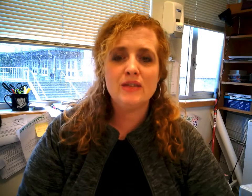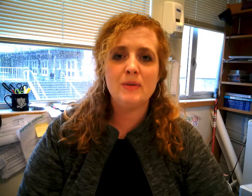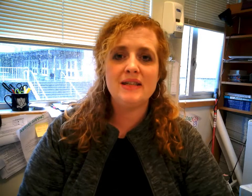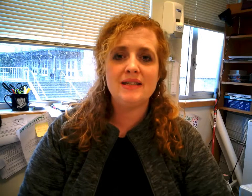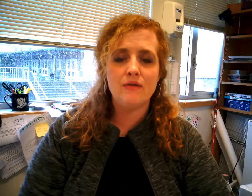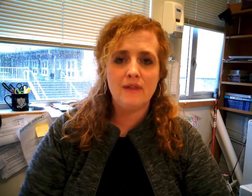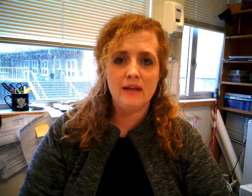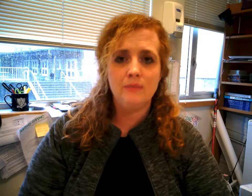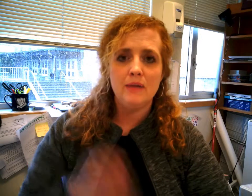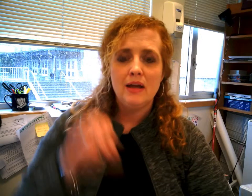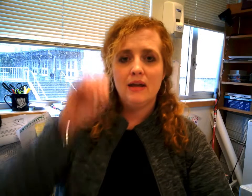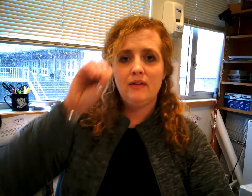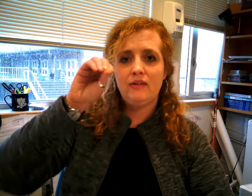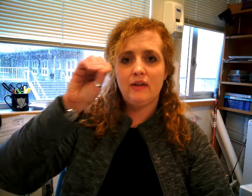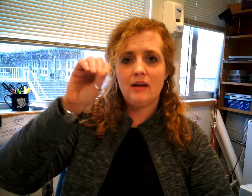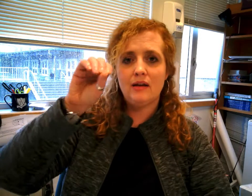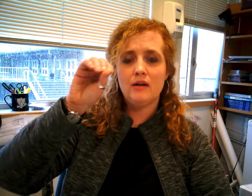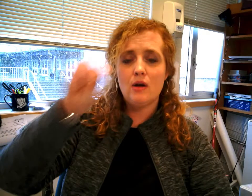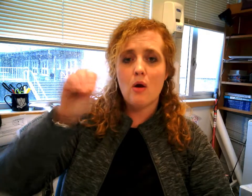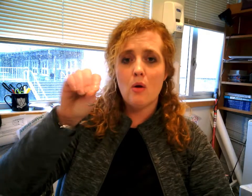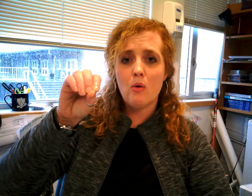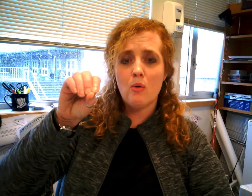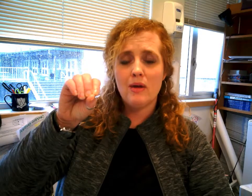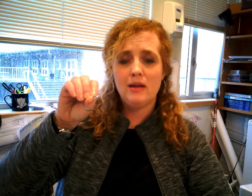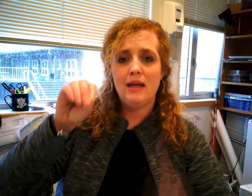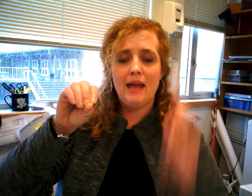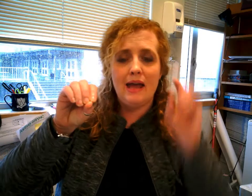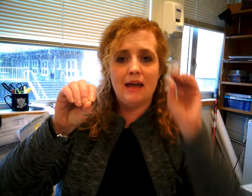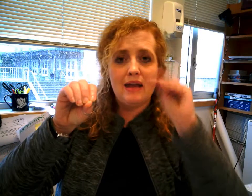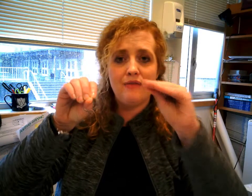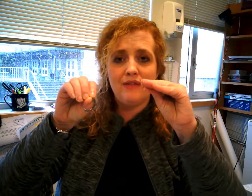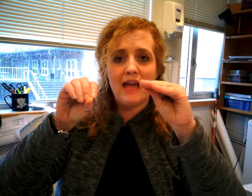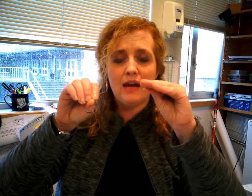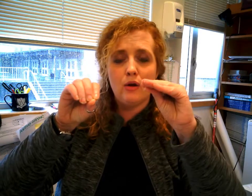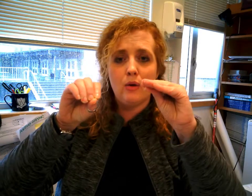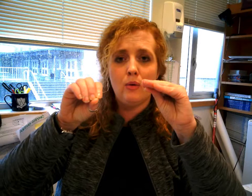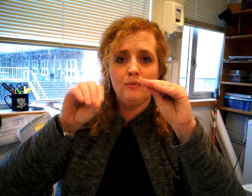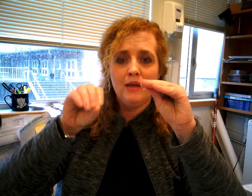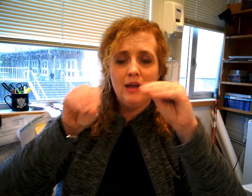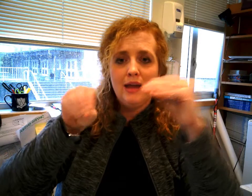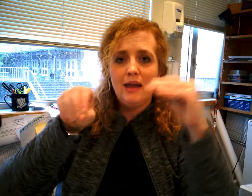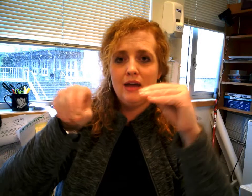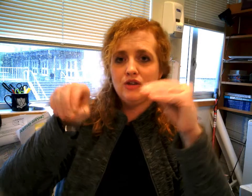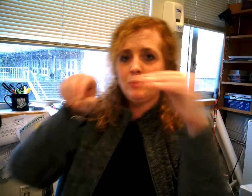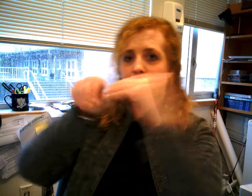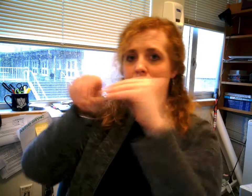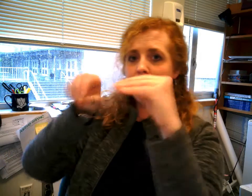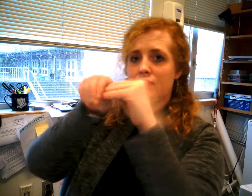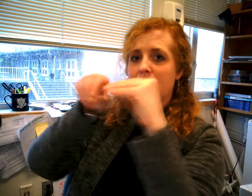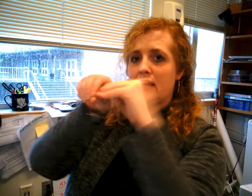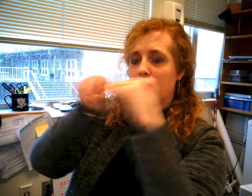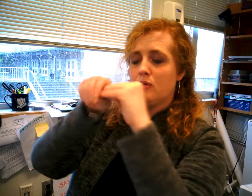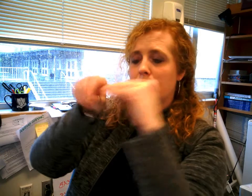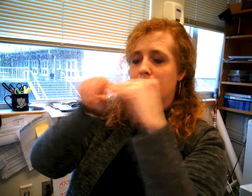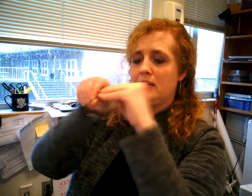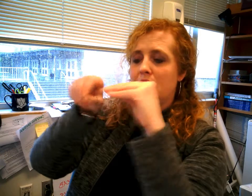is stuffing. It's an O and a flat O, and just put the flat O in the